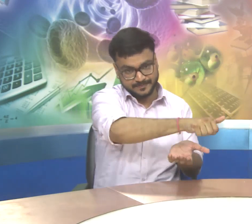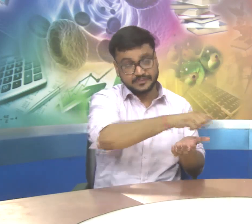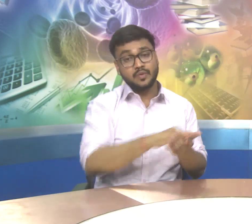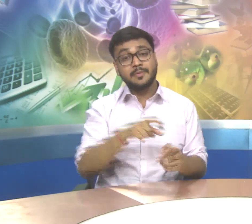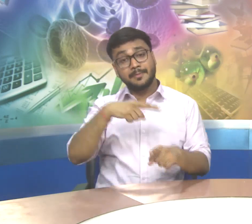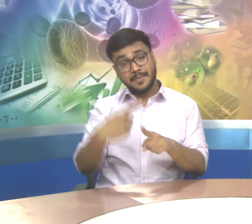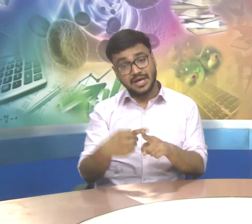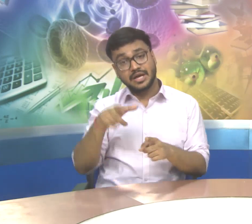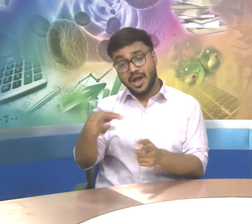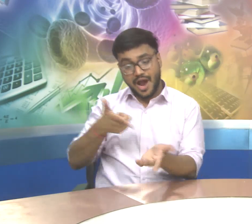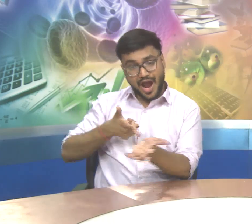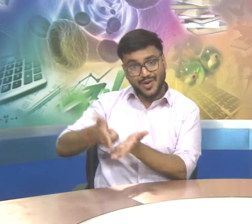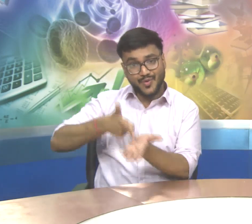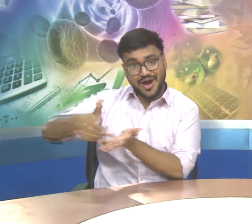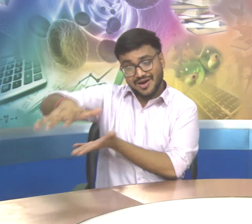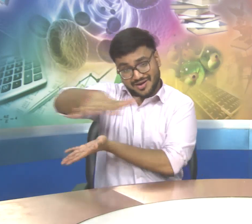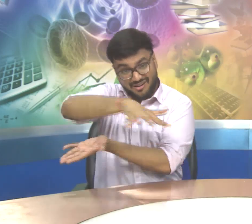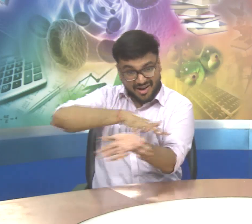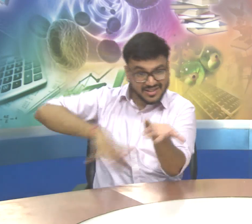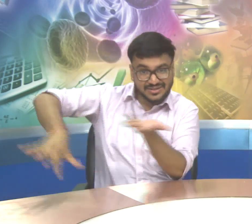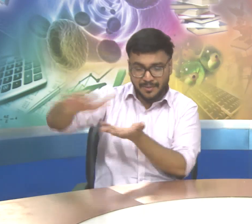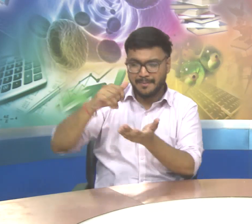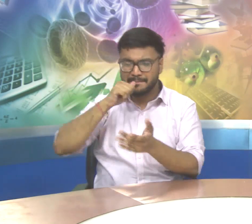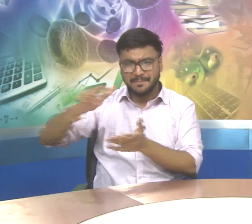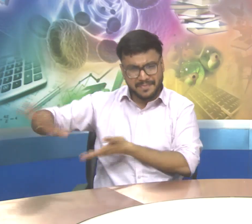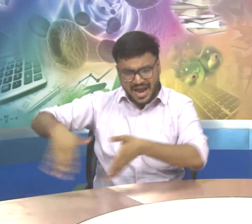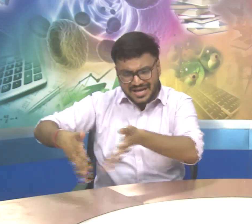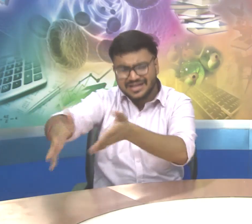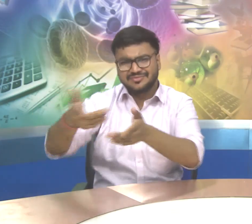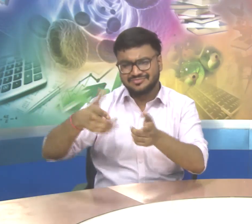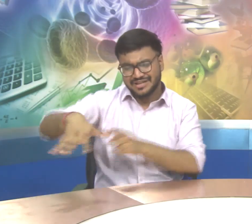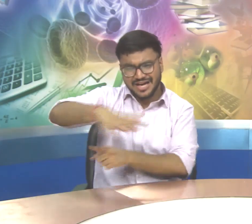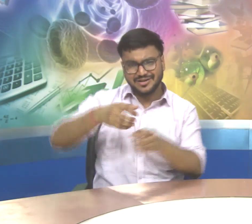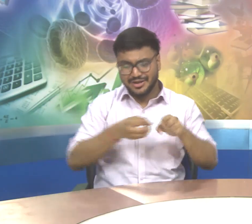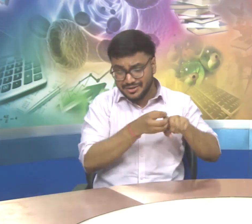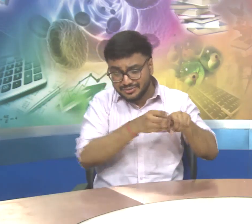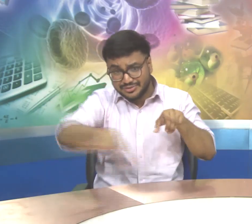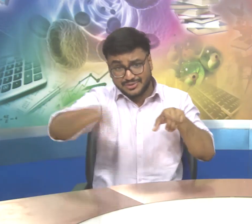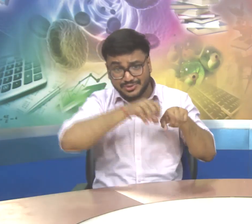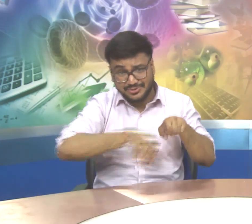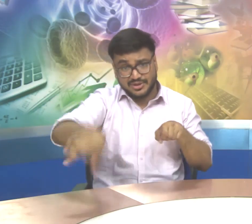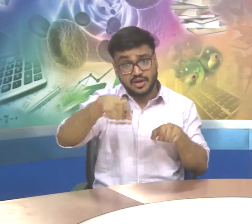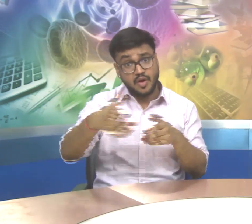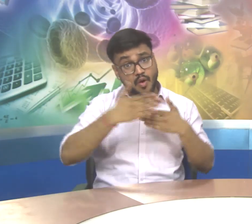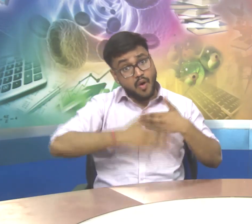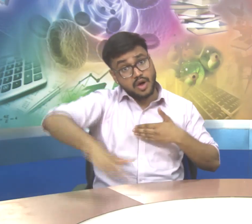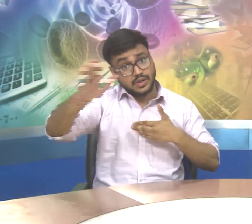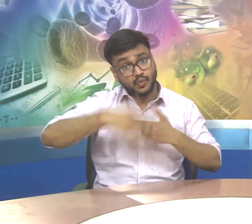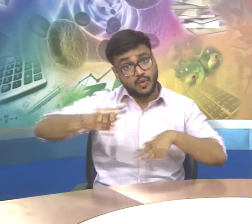Overuse and wastage of water are causing water scarcity. For example, leaving taps open